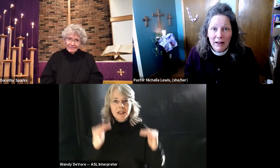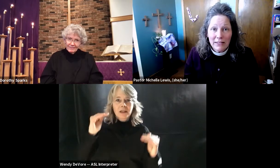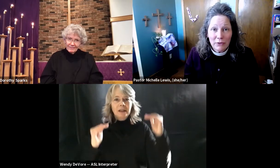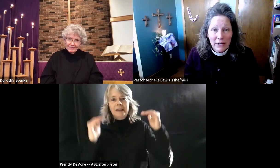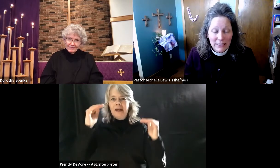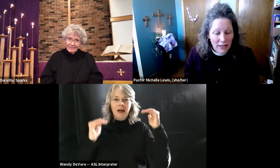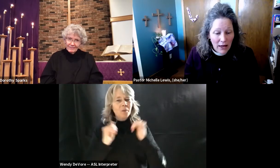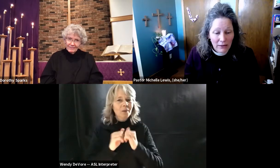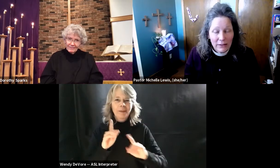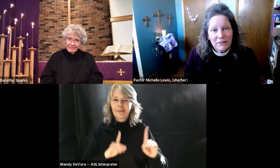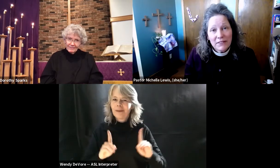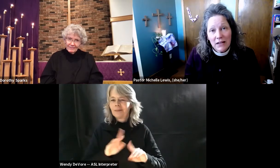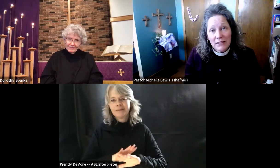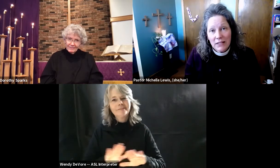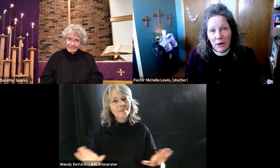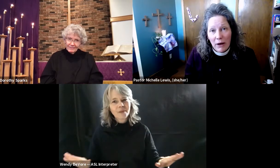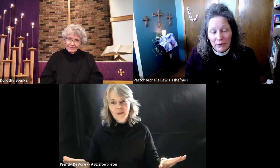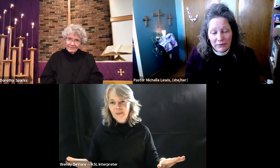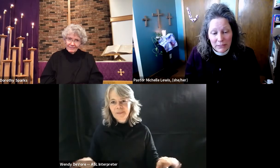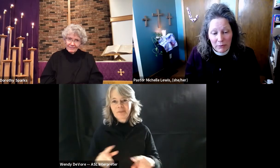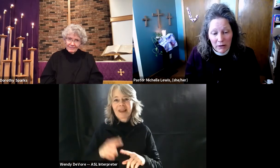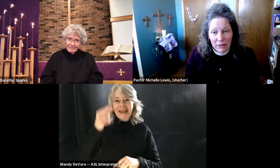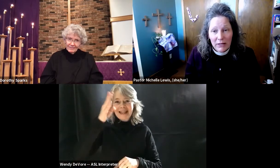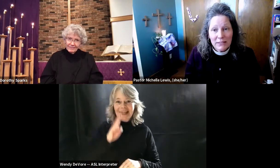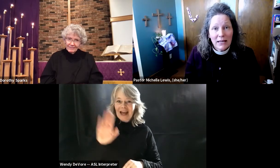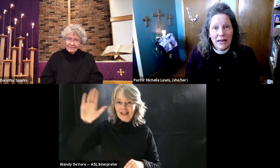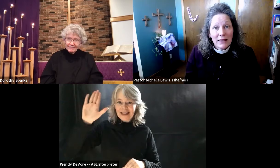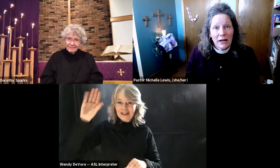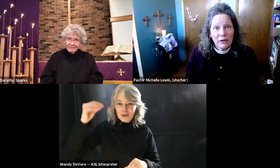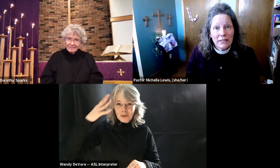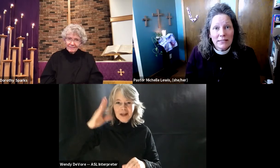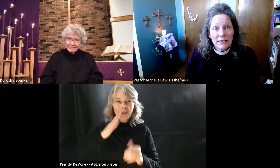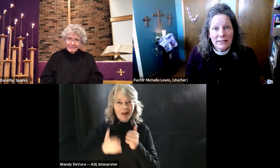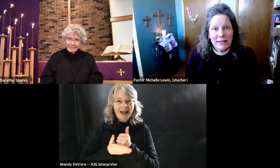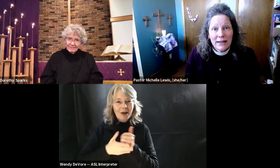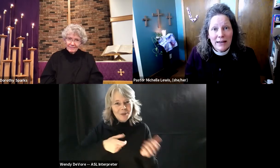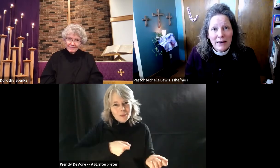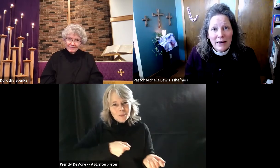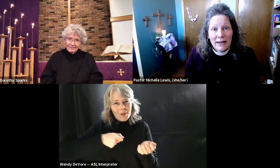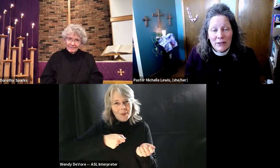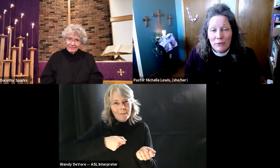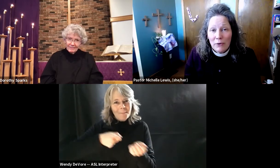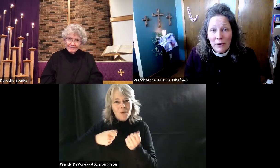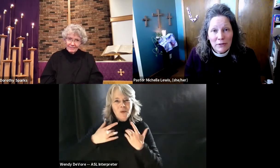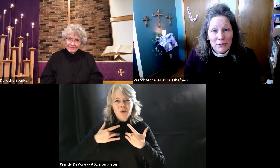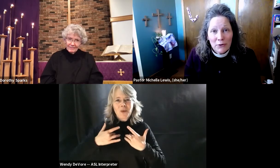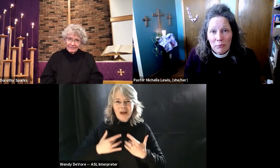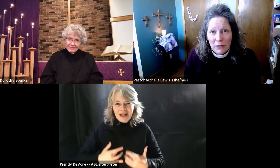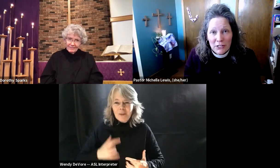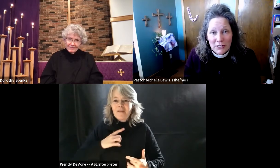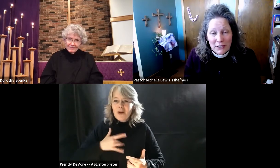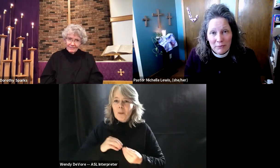And God's grace lifts us up out of despair, because that grace says, you are